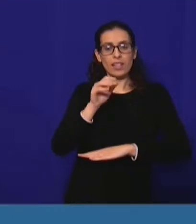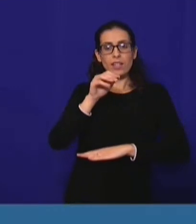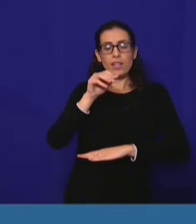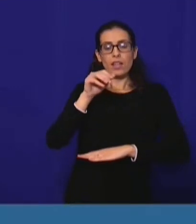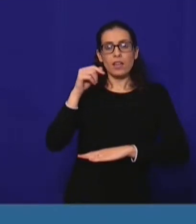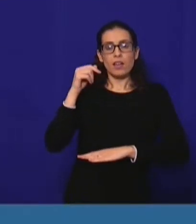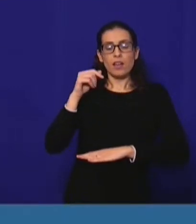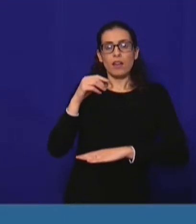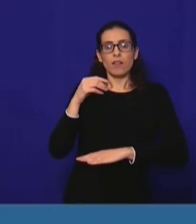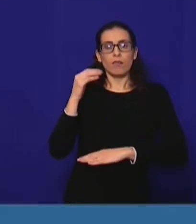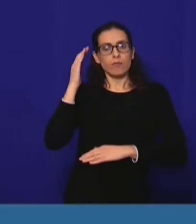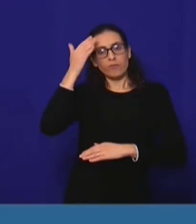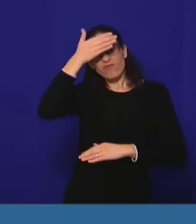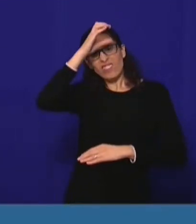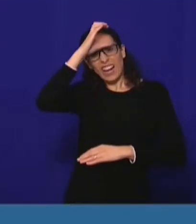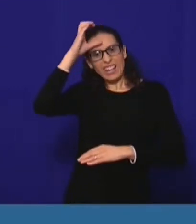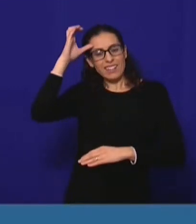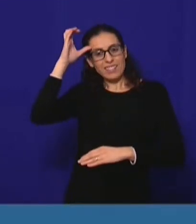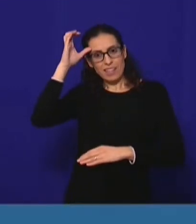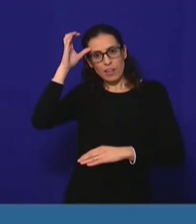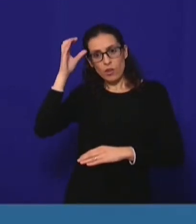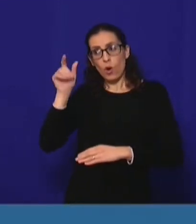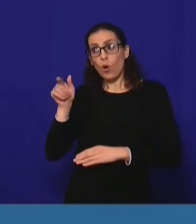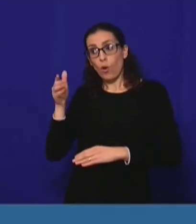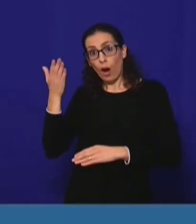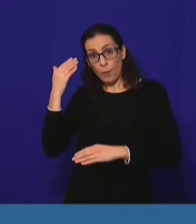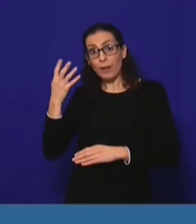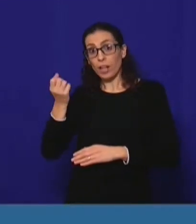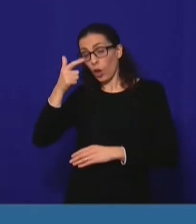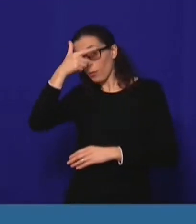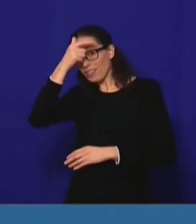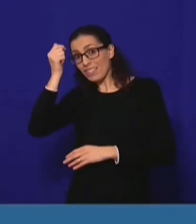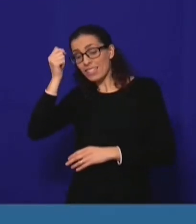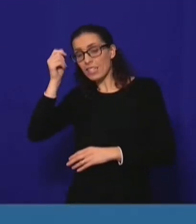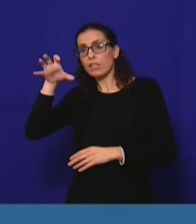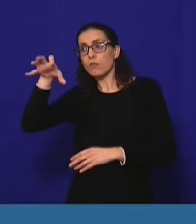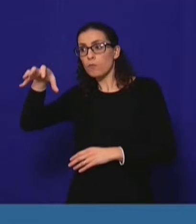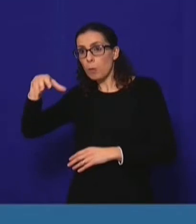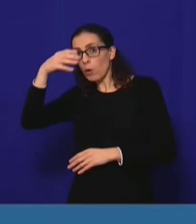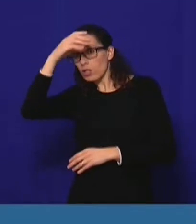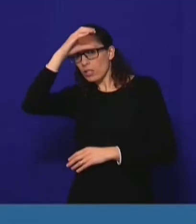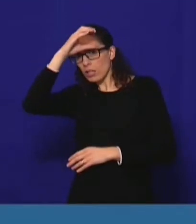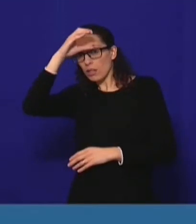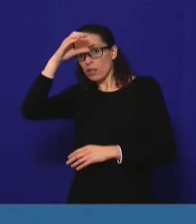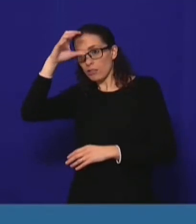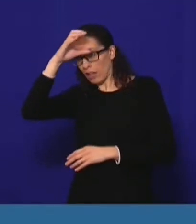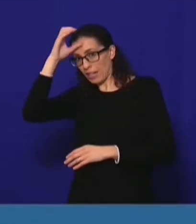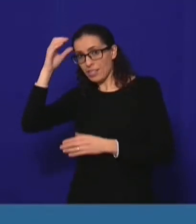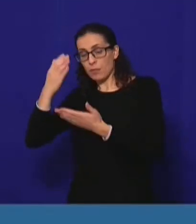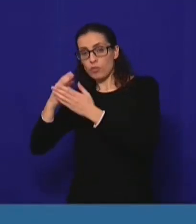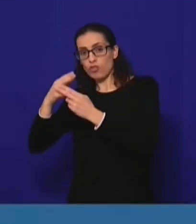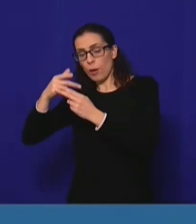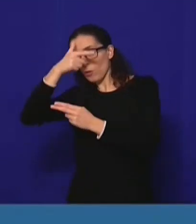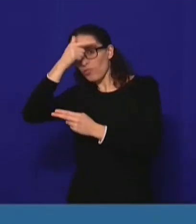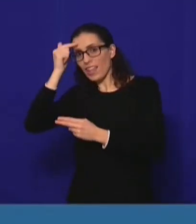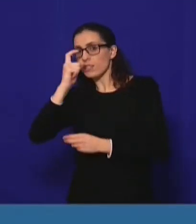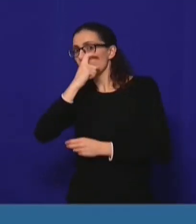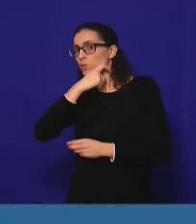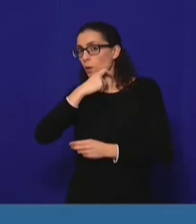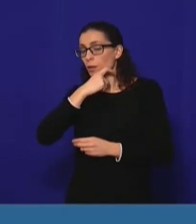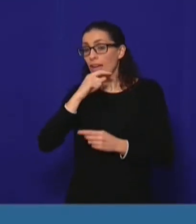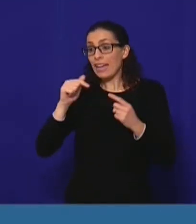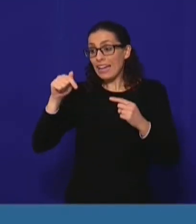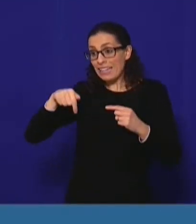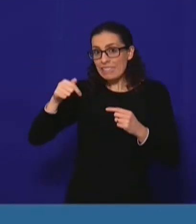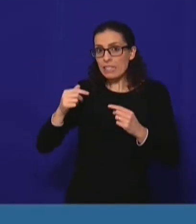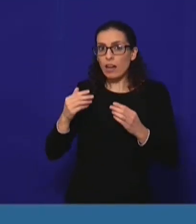test fl-Oncology Center stess, issa qegħdin jintbagħtu Mater Dei għall-swab test. Naturalment dawn qegħdin jinkwitaw